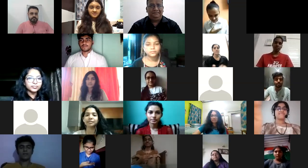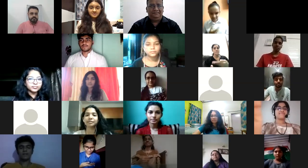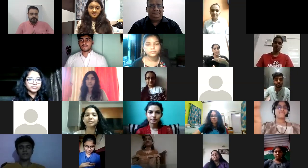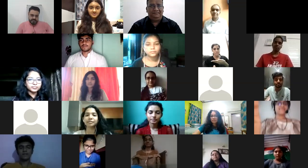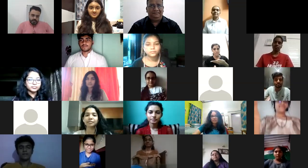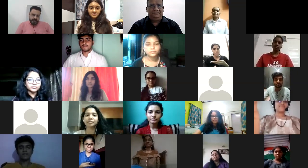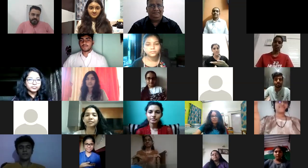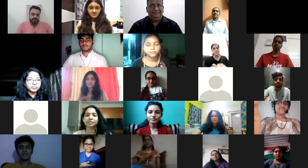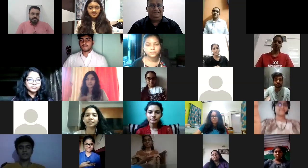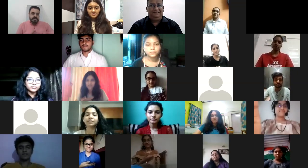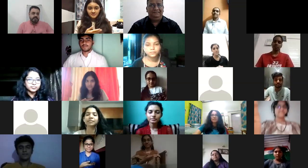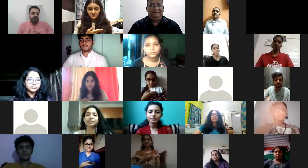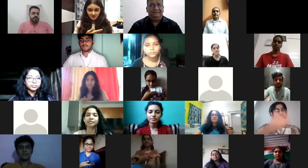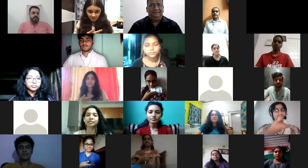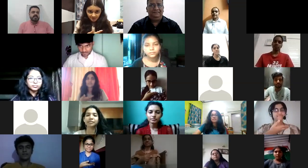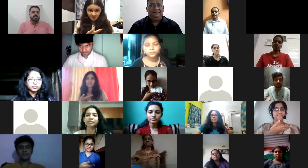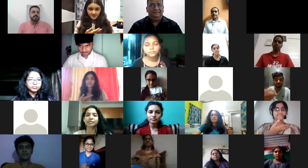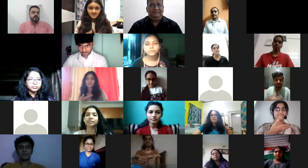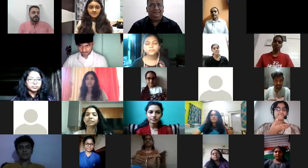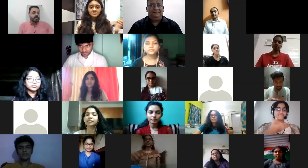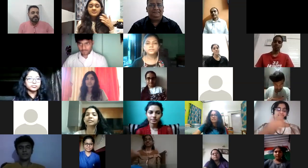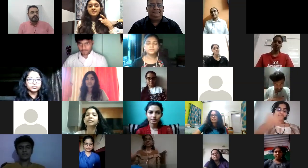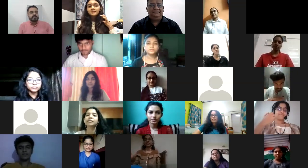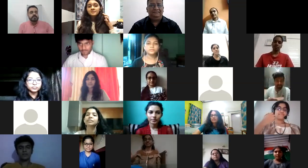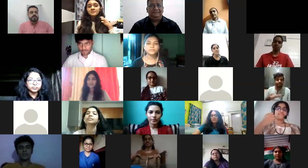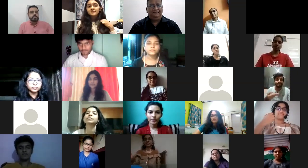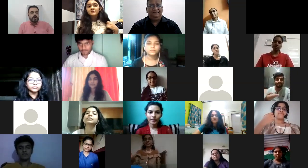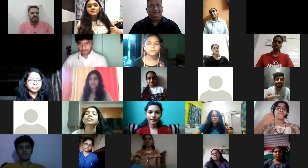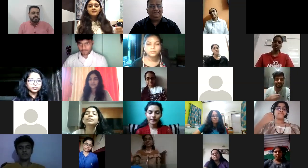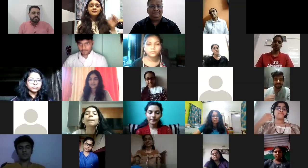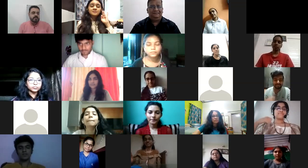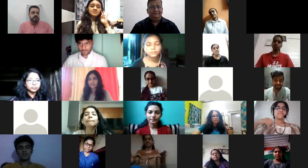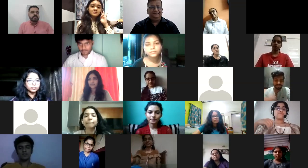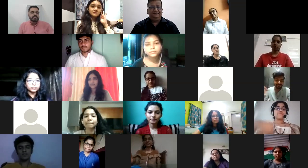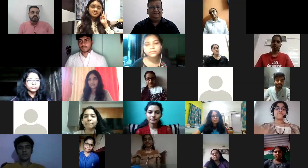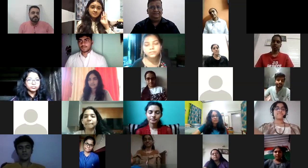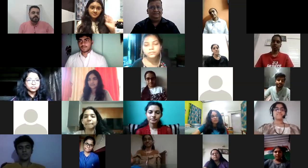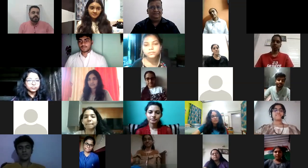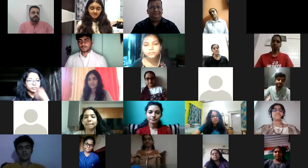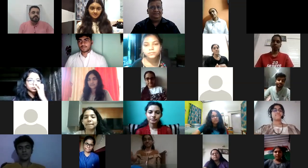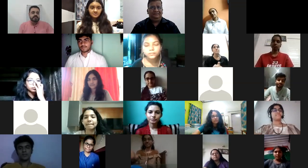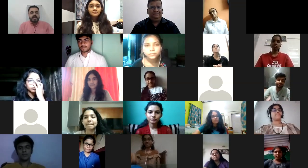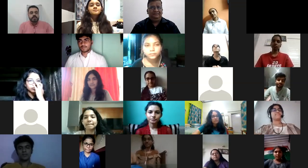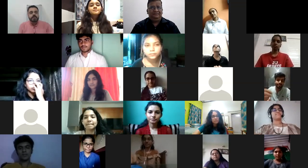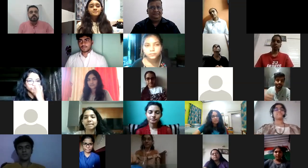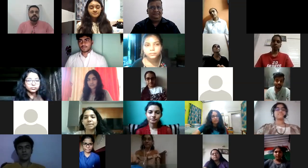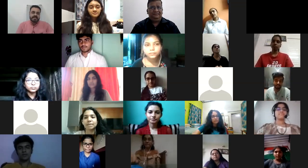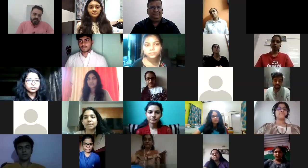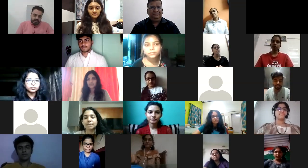This is welcome. So in this context of welcome, we use in two contexts. One is when someone is thanking you and you want to say